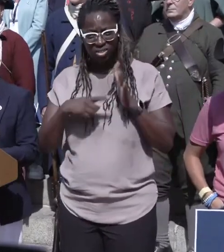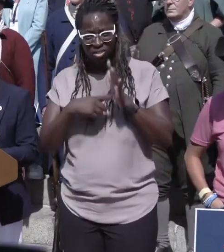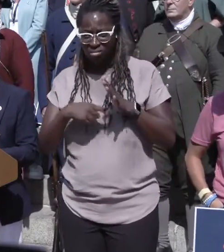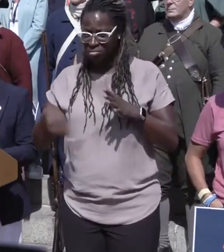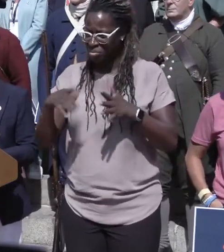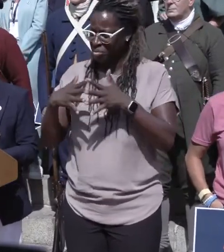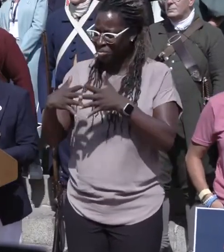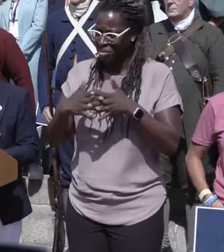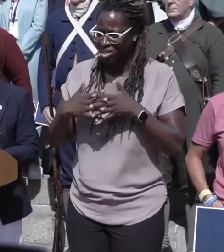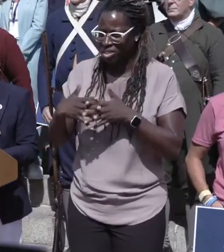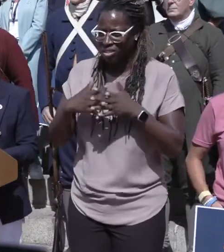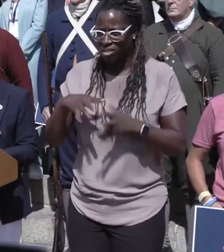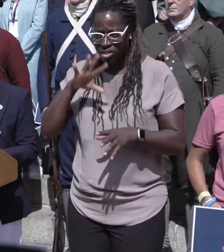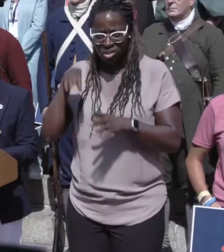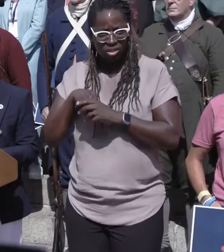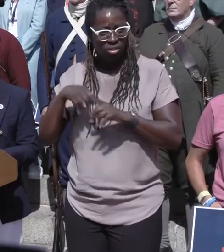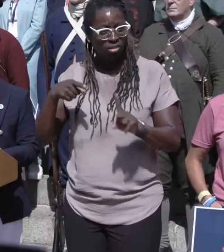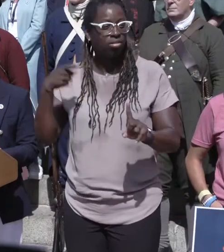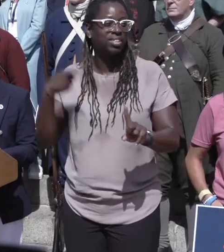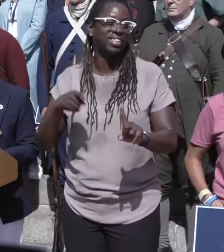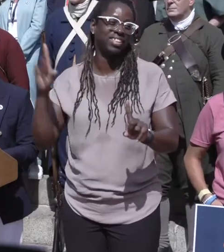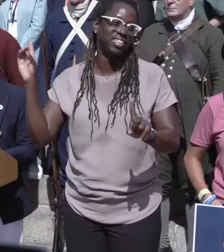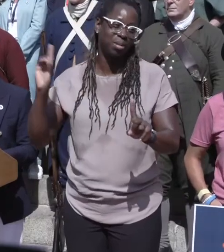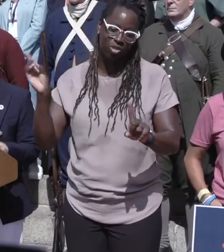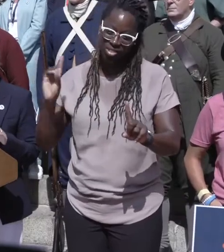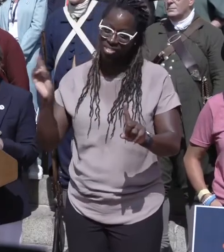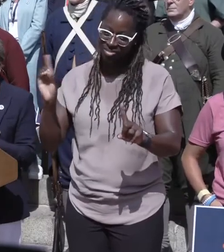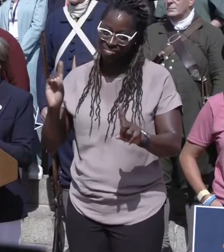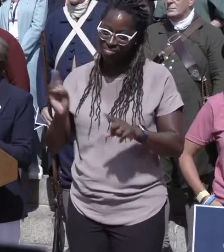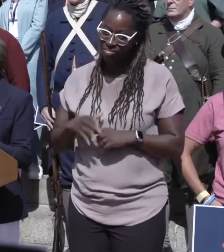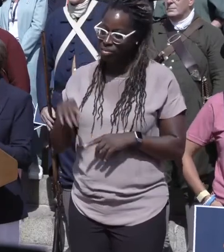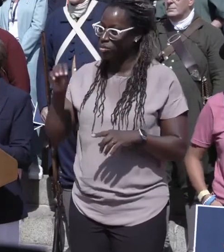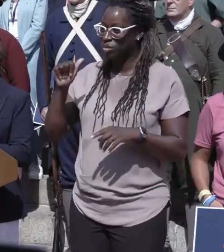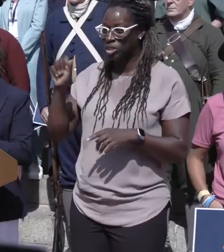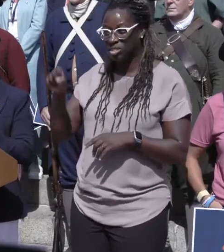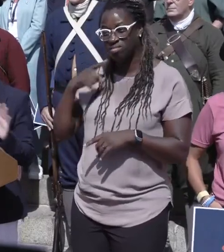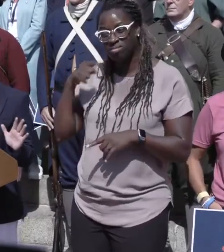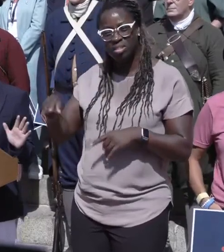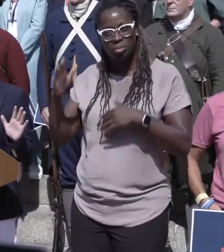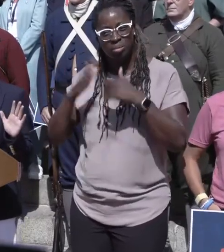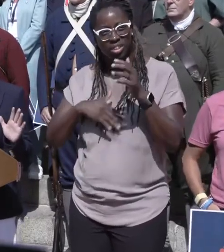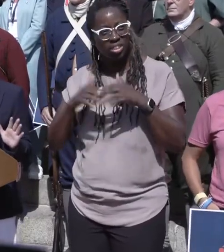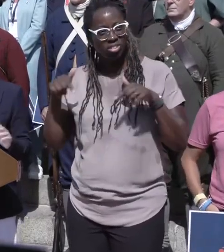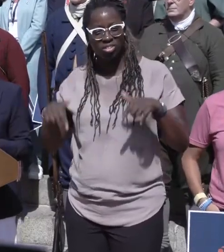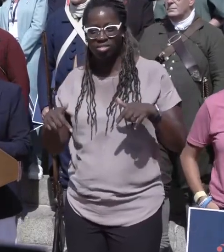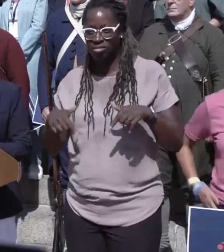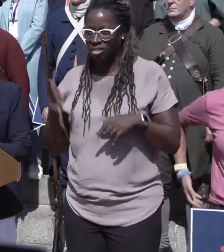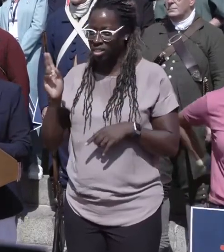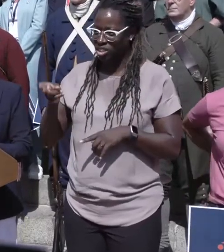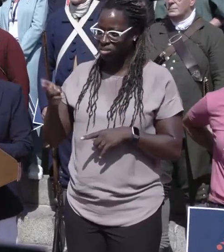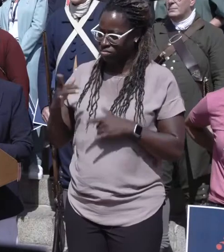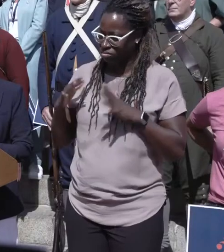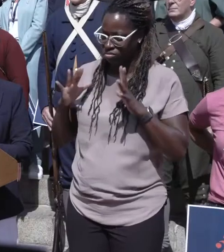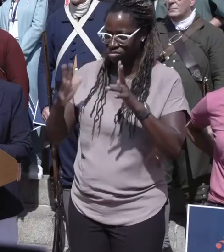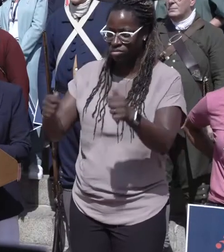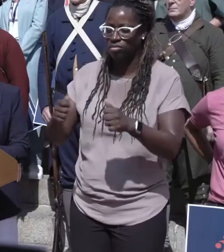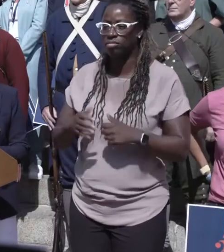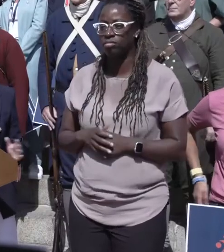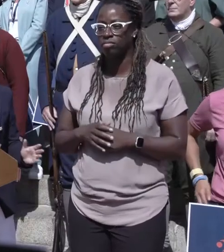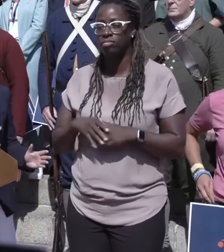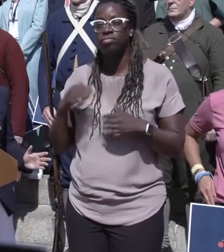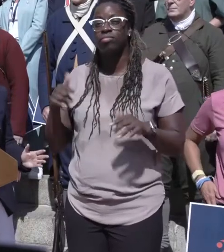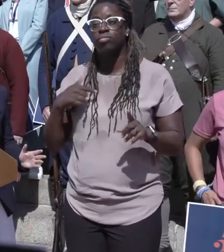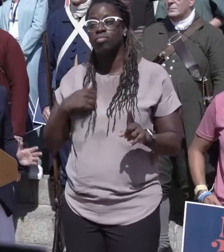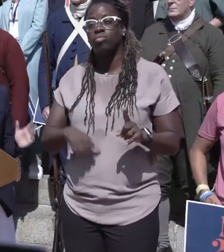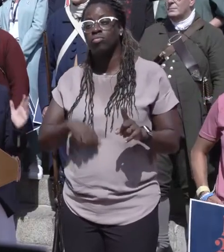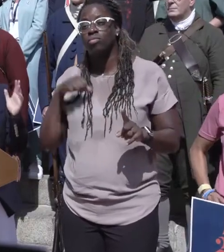we're going to build on that. And we'll start our next chapter from a place of pride that draws on the strength of our people. Just